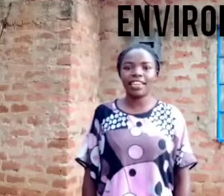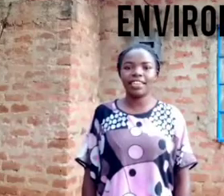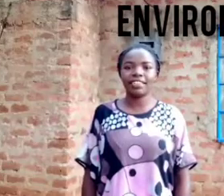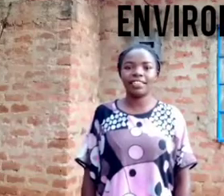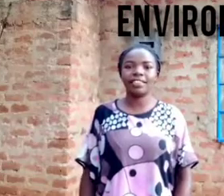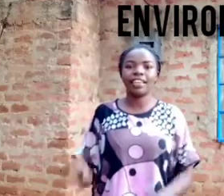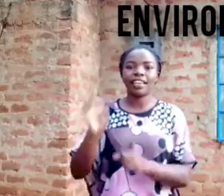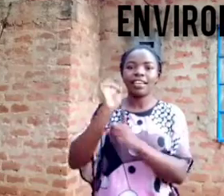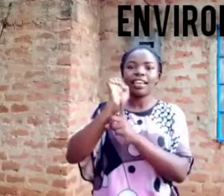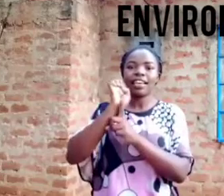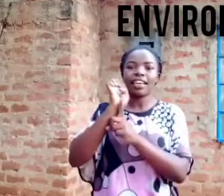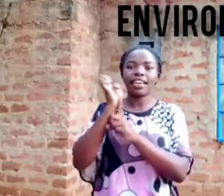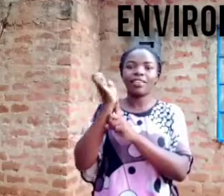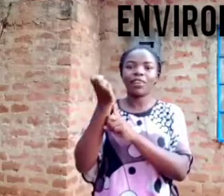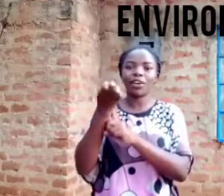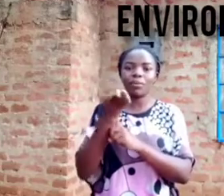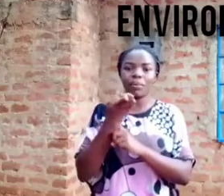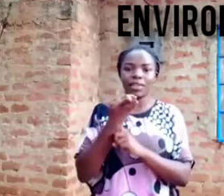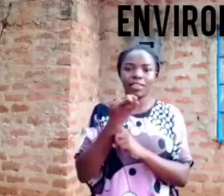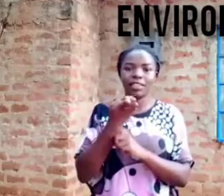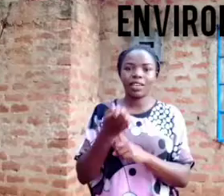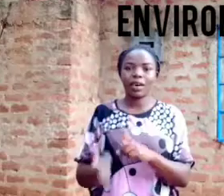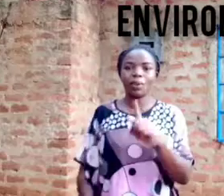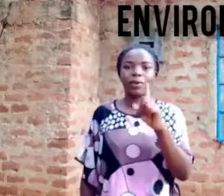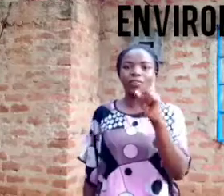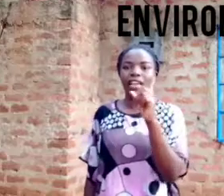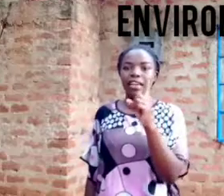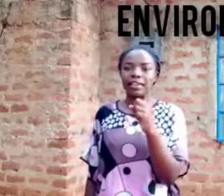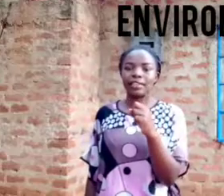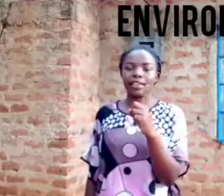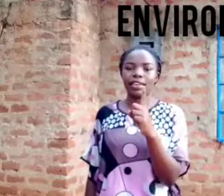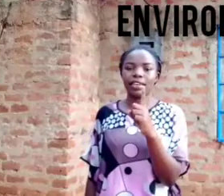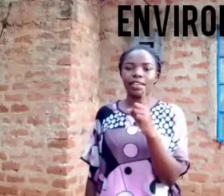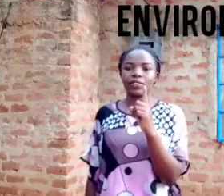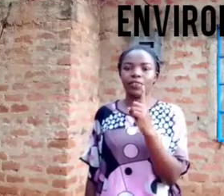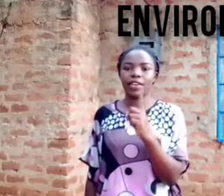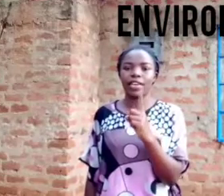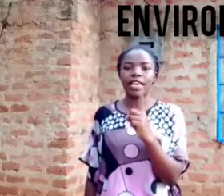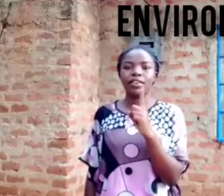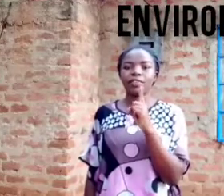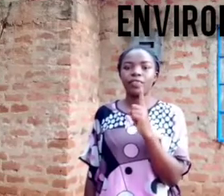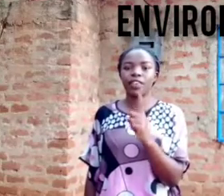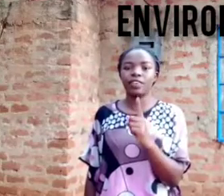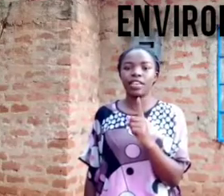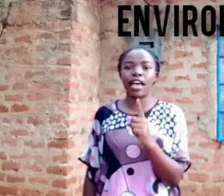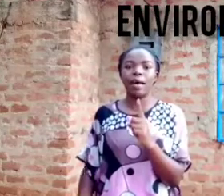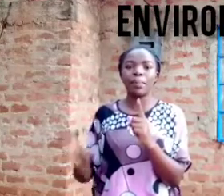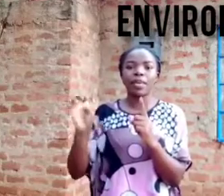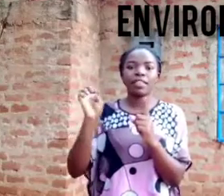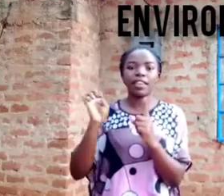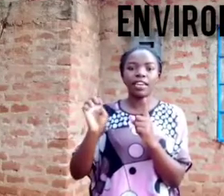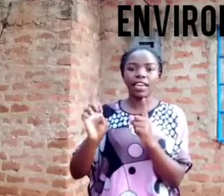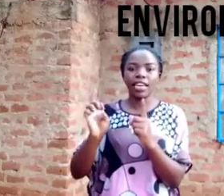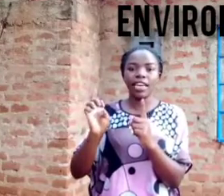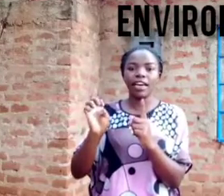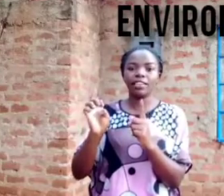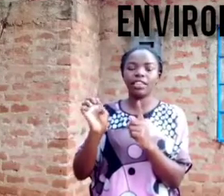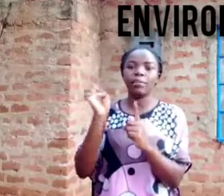is environment. We use an extended index finger facing up, then E hand shape.